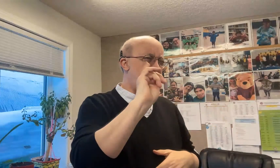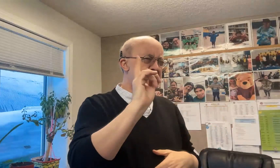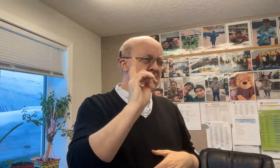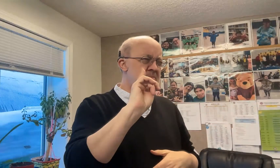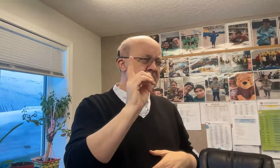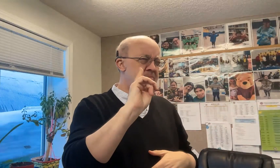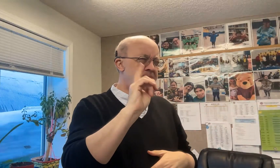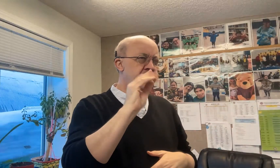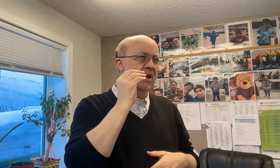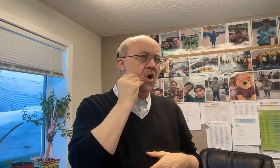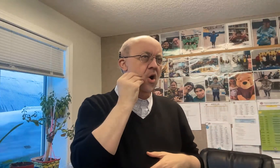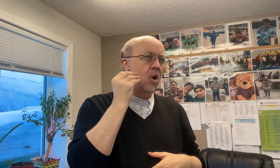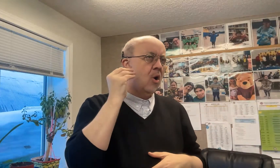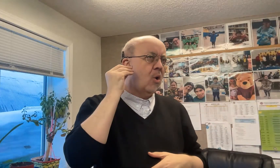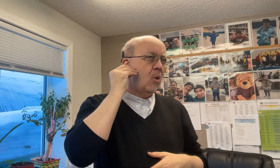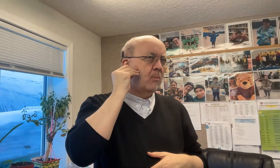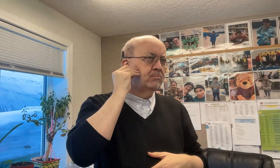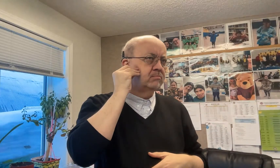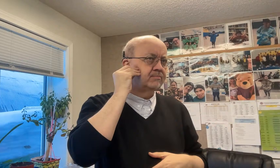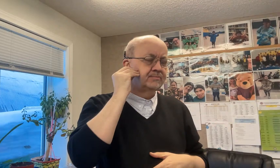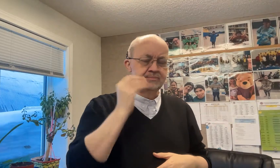where? Home.